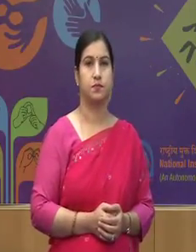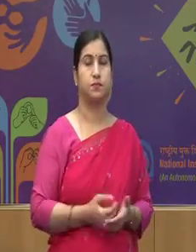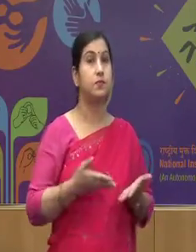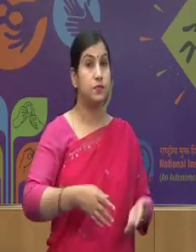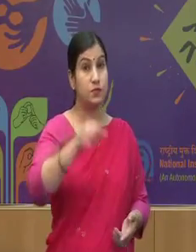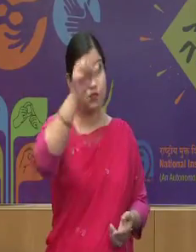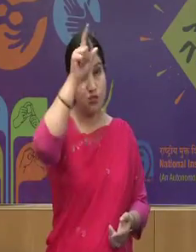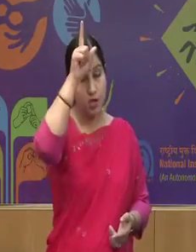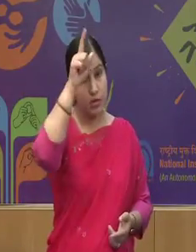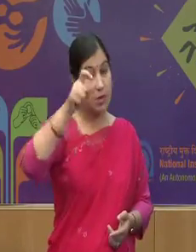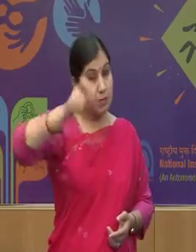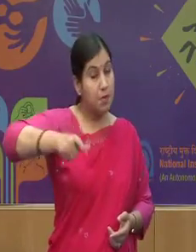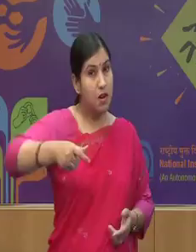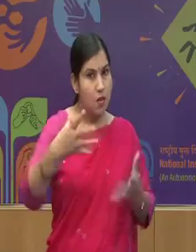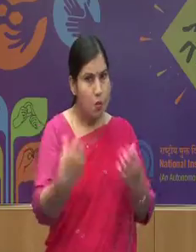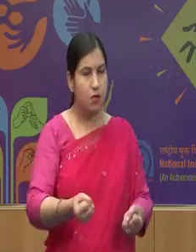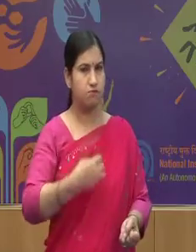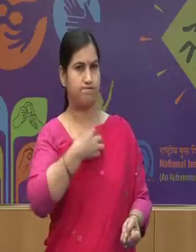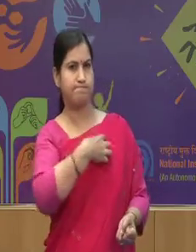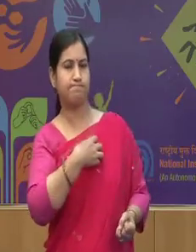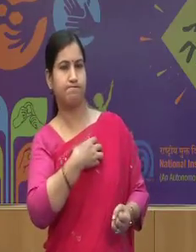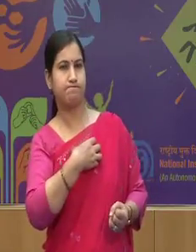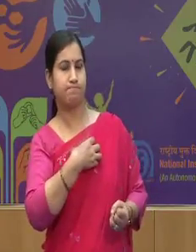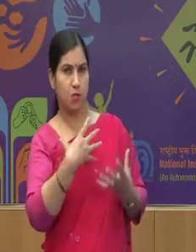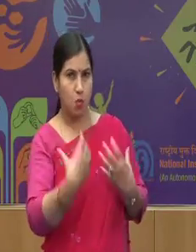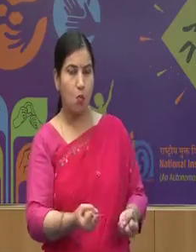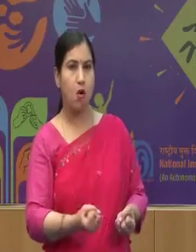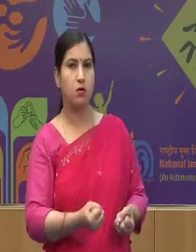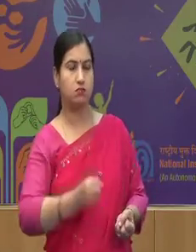The German people wanted to take revenge for this injustice,